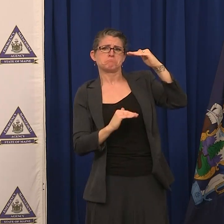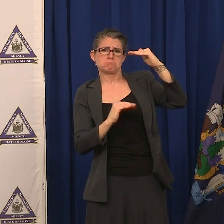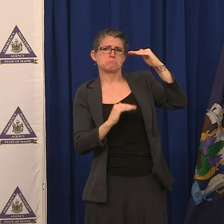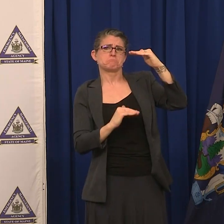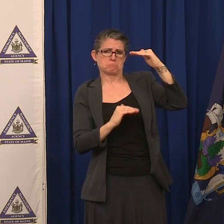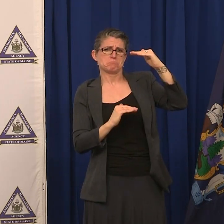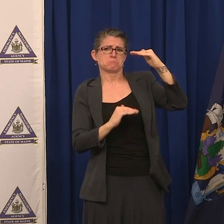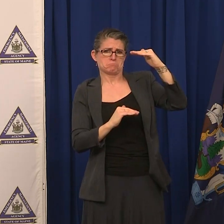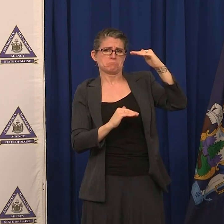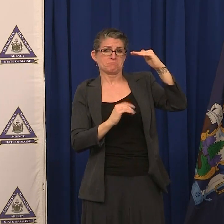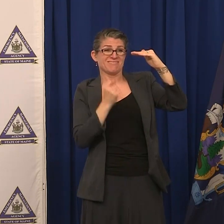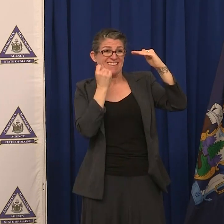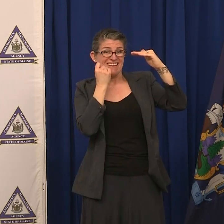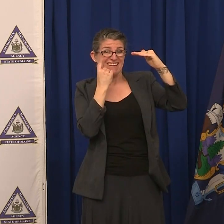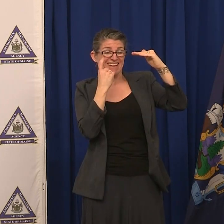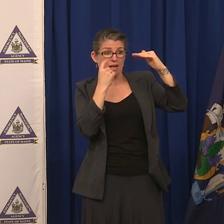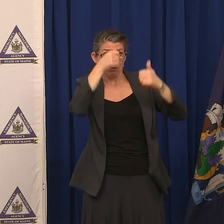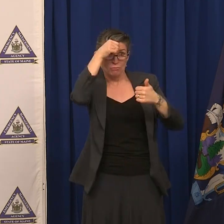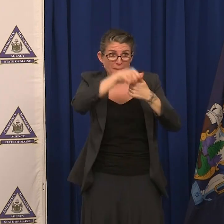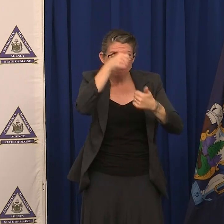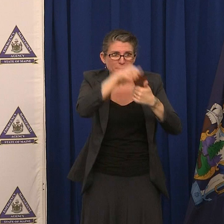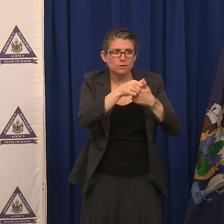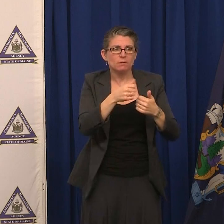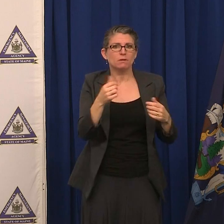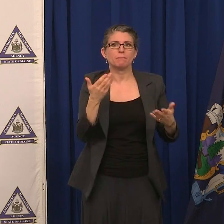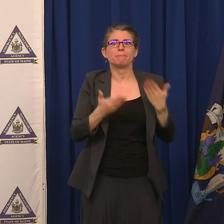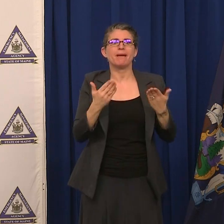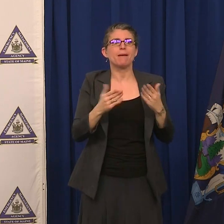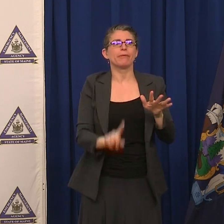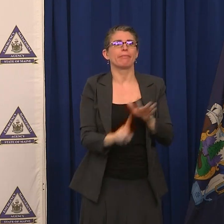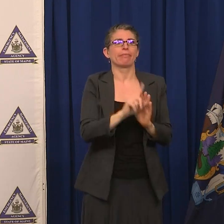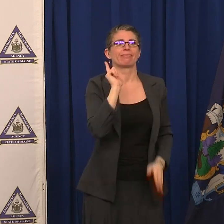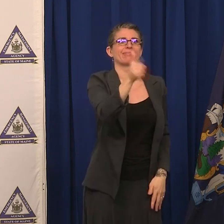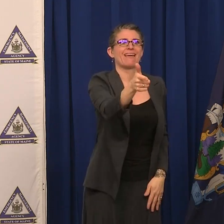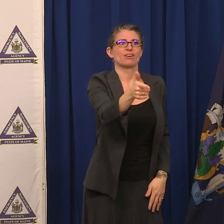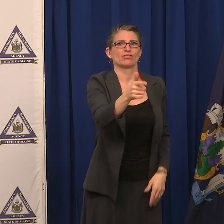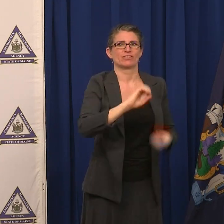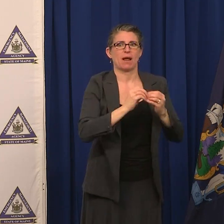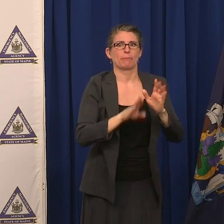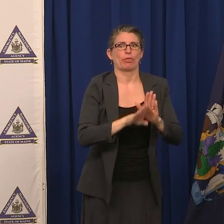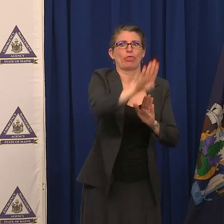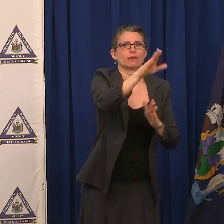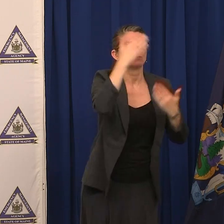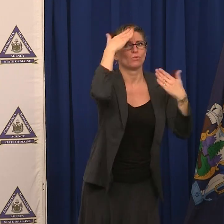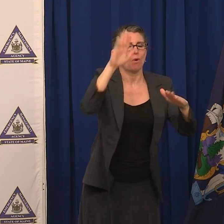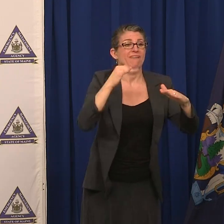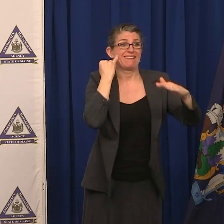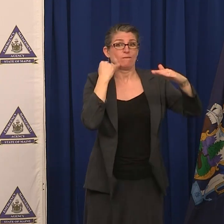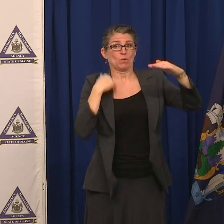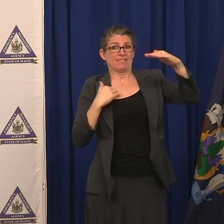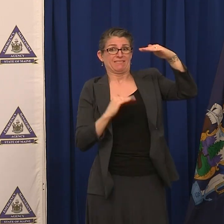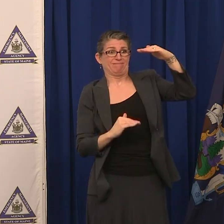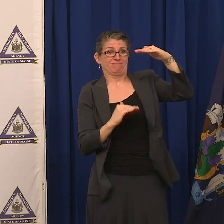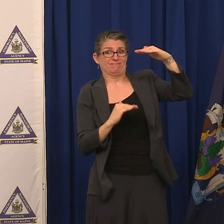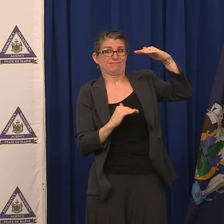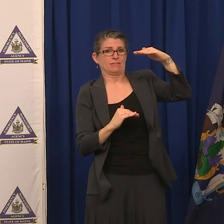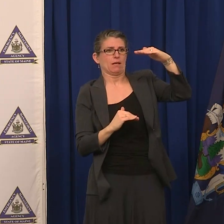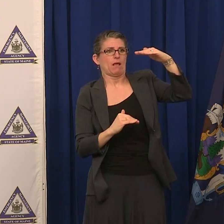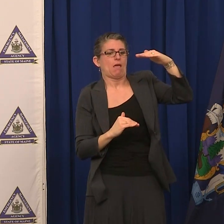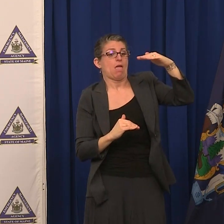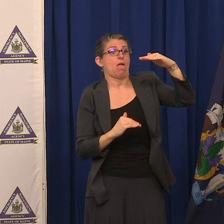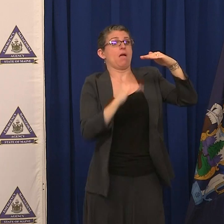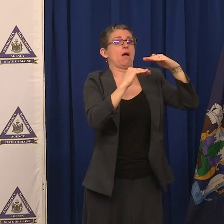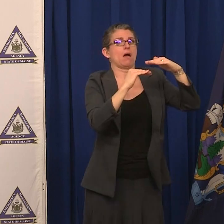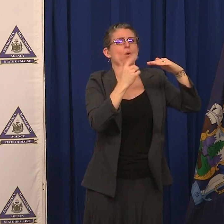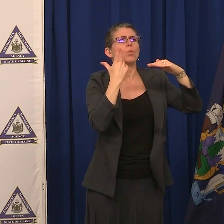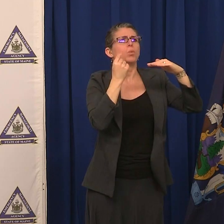are ones in which we have met or exceeded the maximum capacity. So no question about that. I'm going to go back to the phone and go